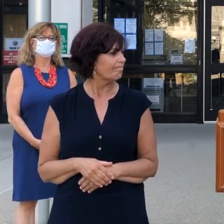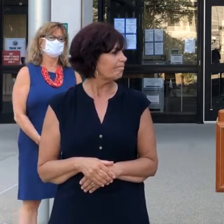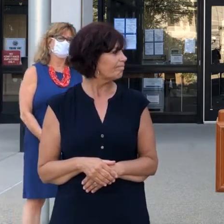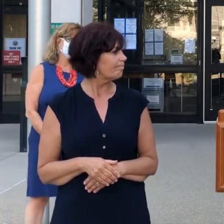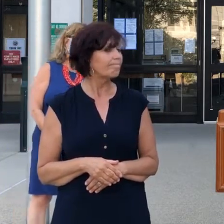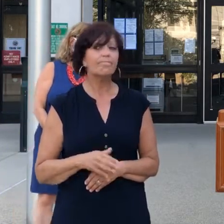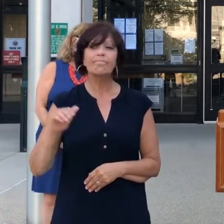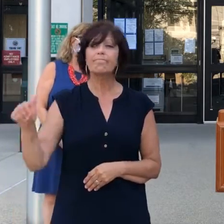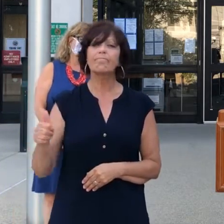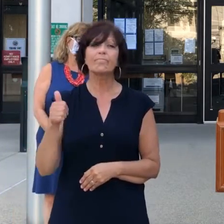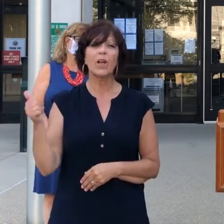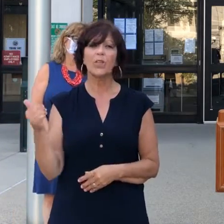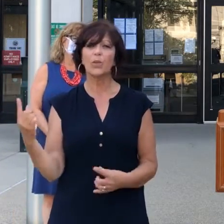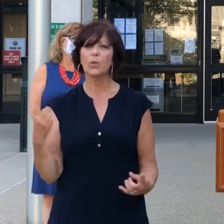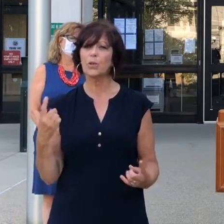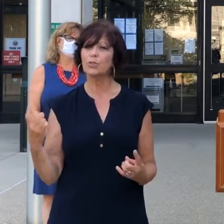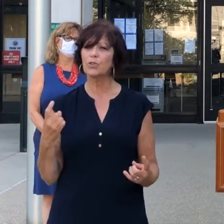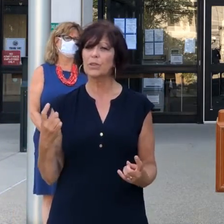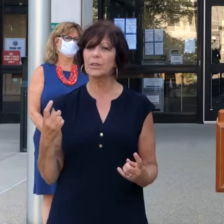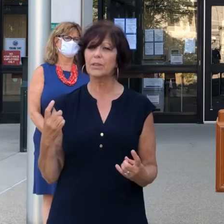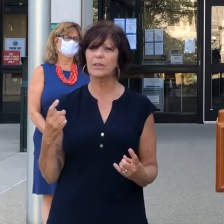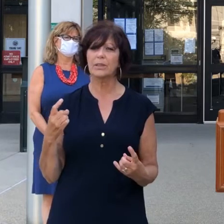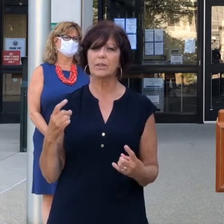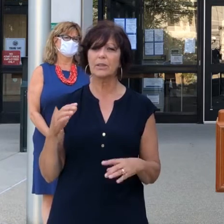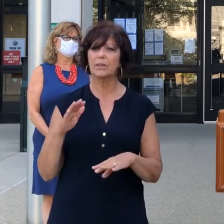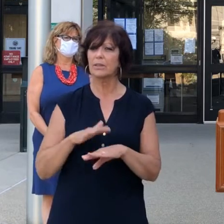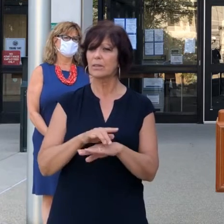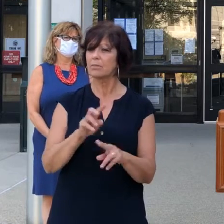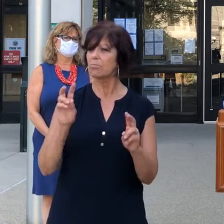Are there any other questions on topic?